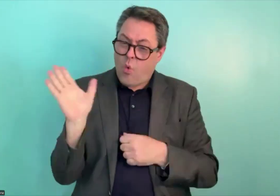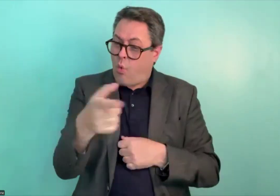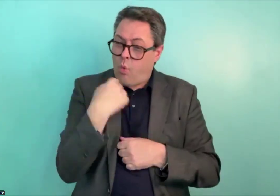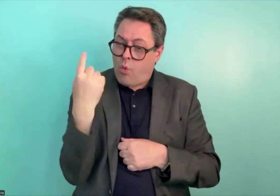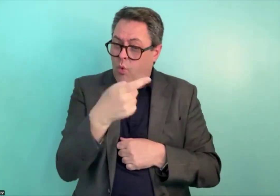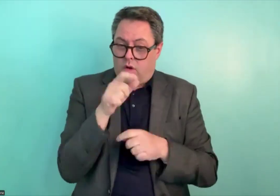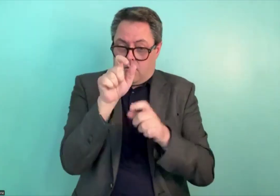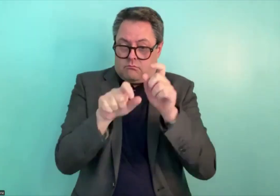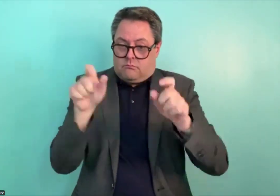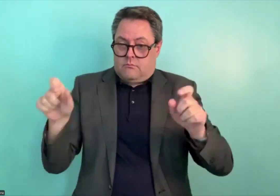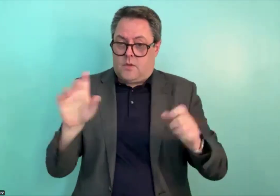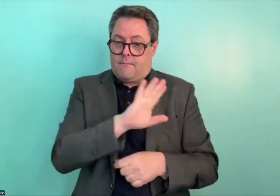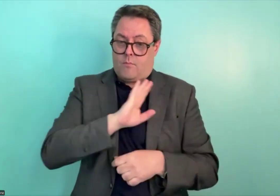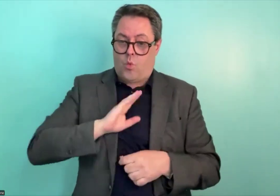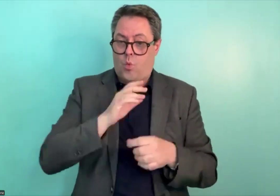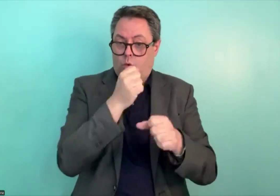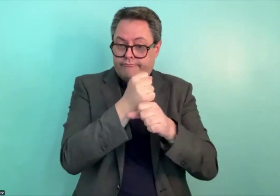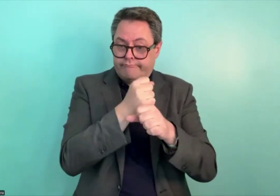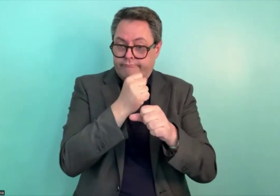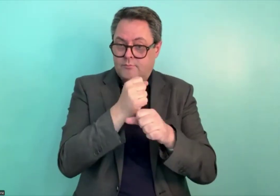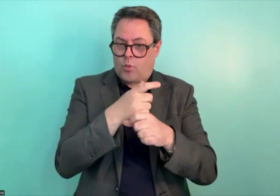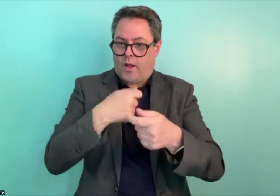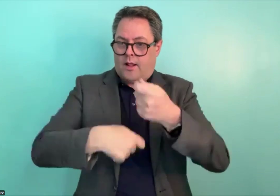WASLI will need a new president.